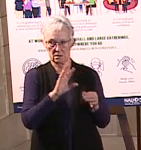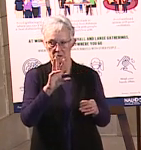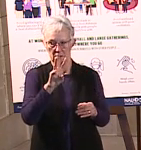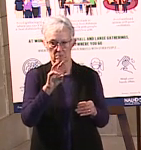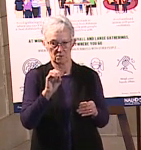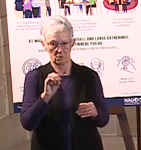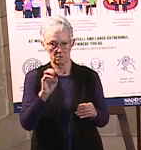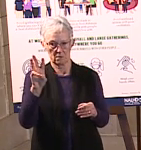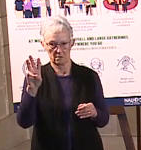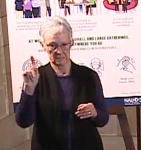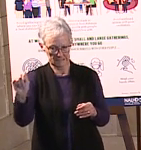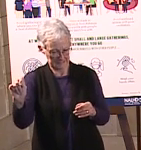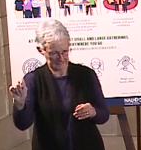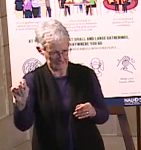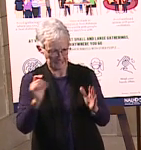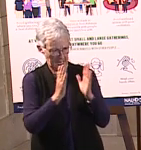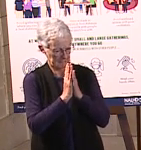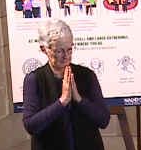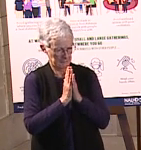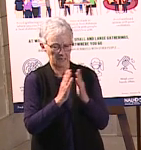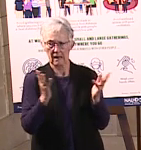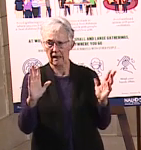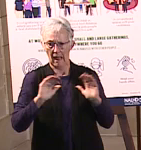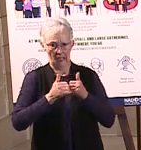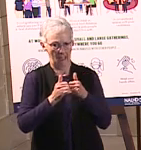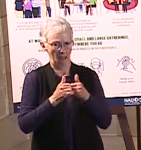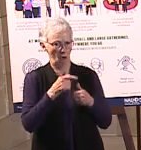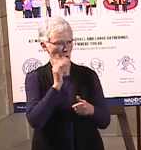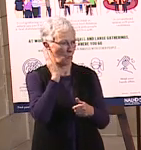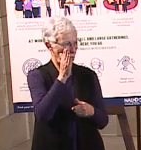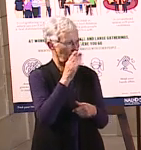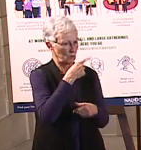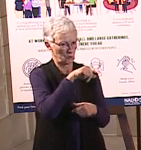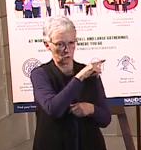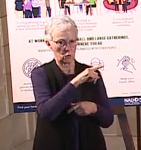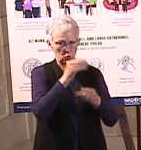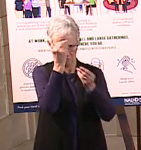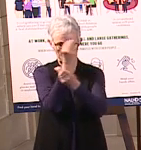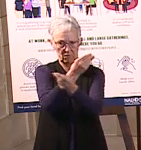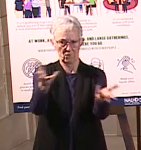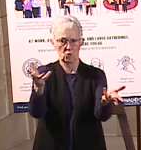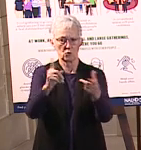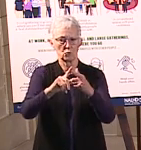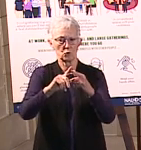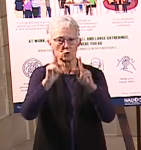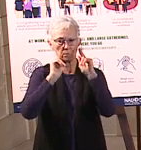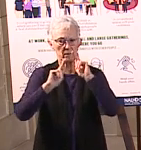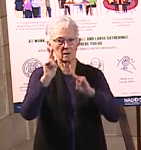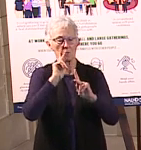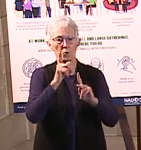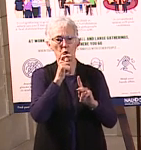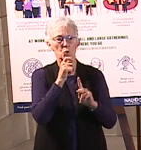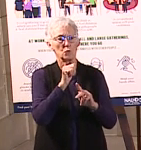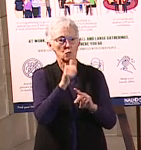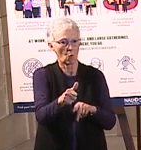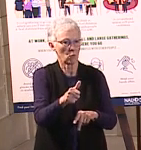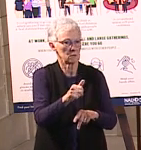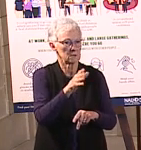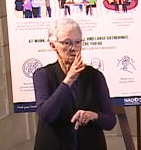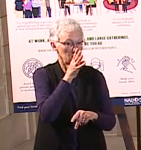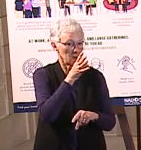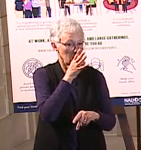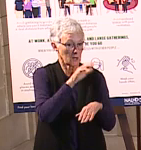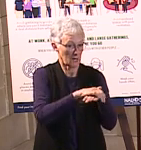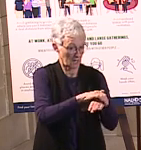WWT is asking about, what about getting the message out to non-English speakers? Particularly, she was asking about the Spanish-speaking